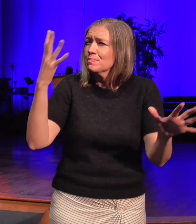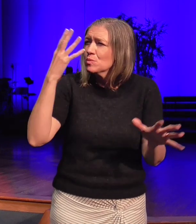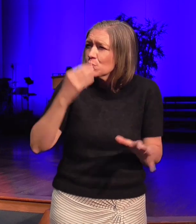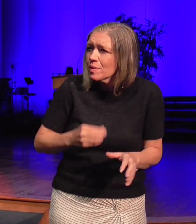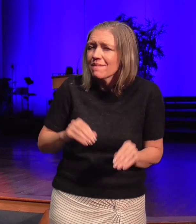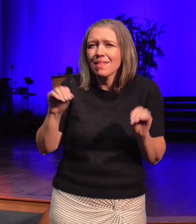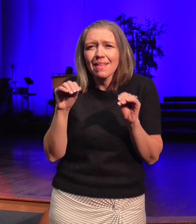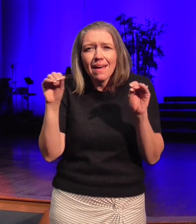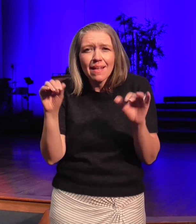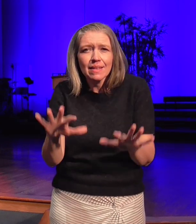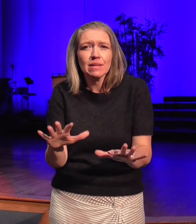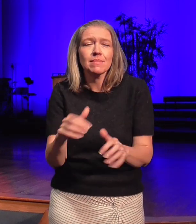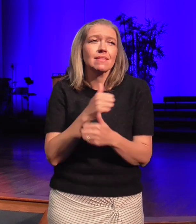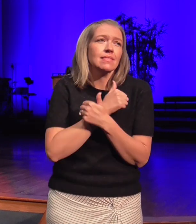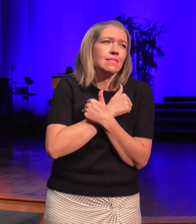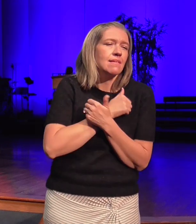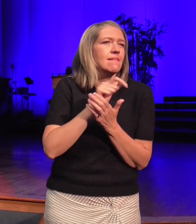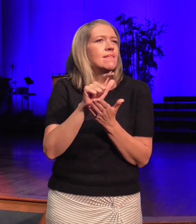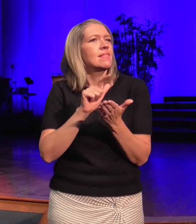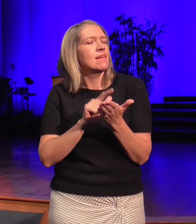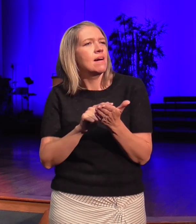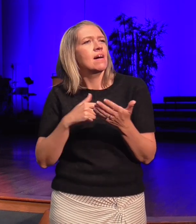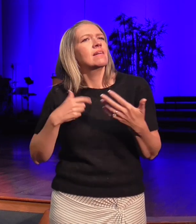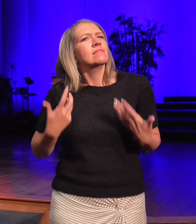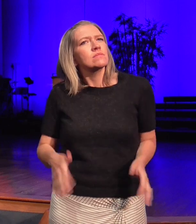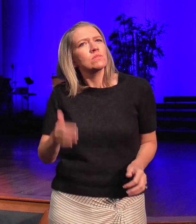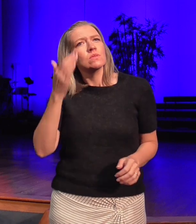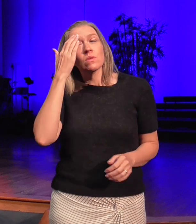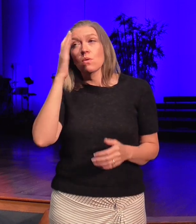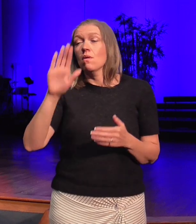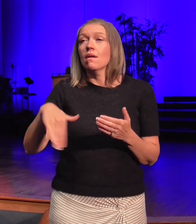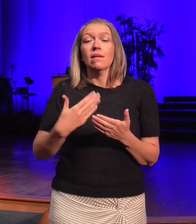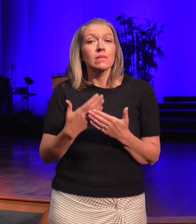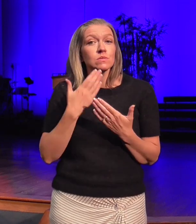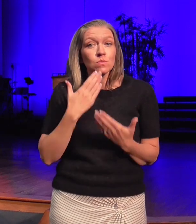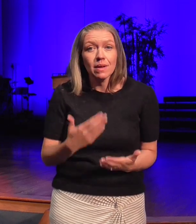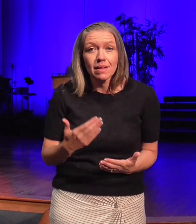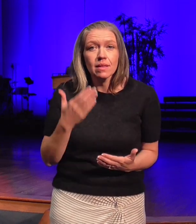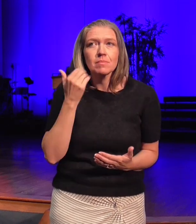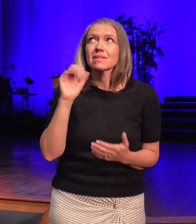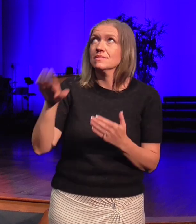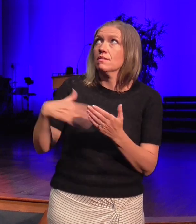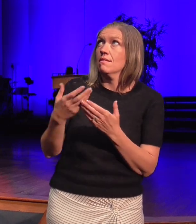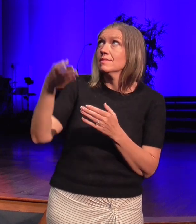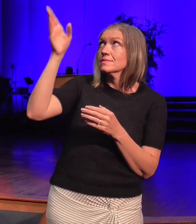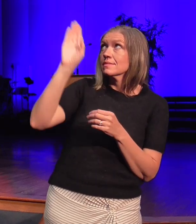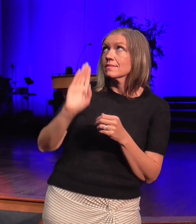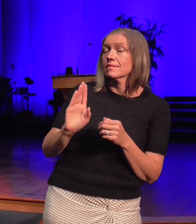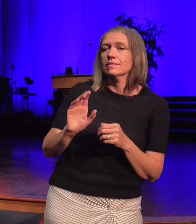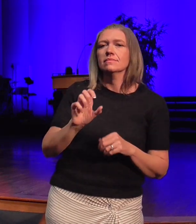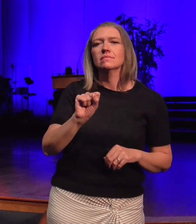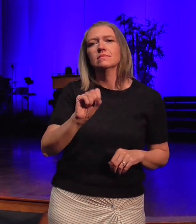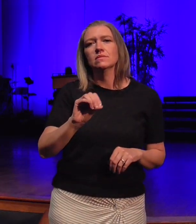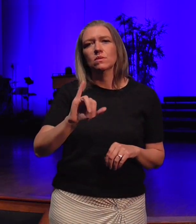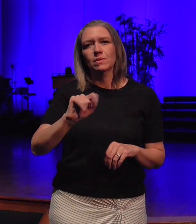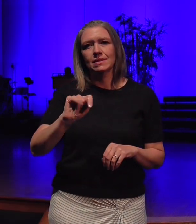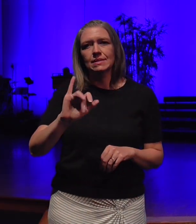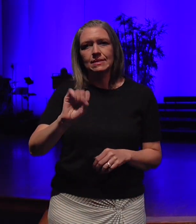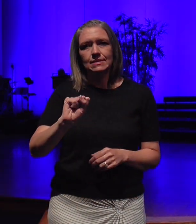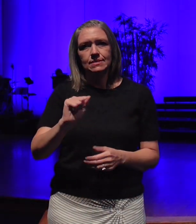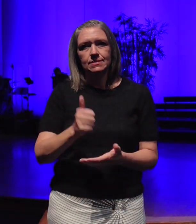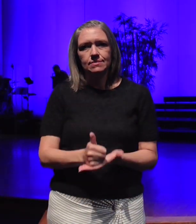love and law, I know that all is well, because all is God. And so it is.